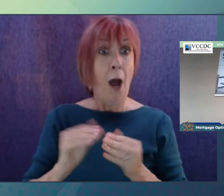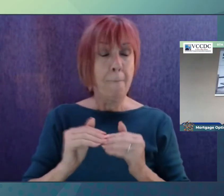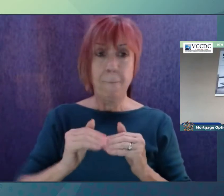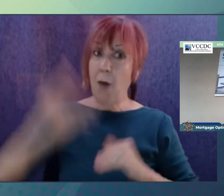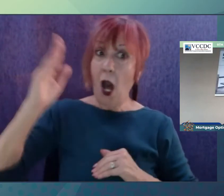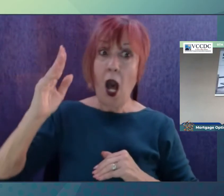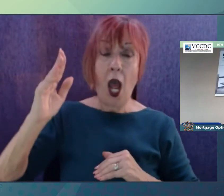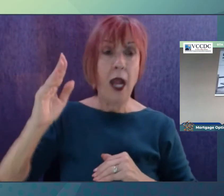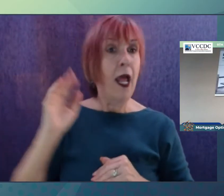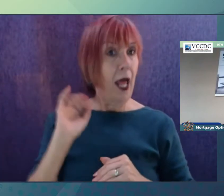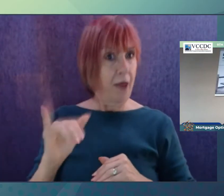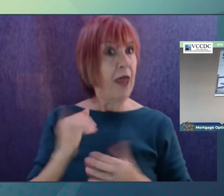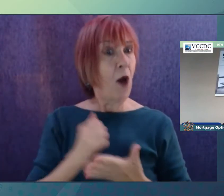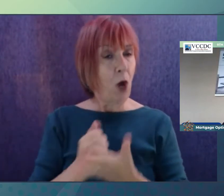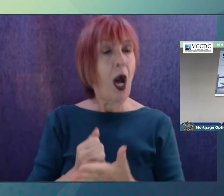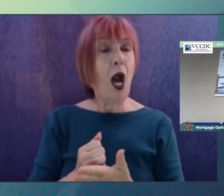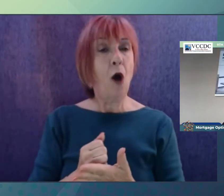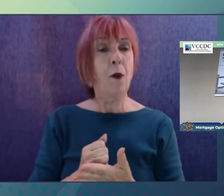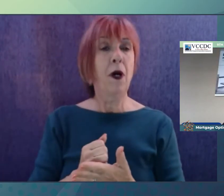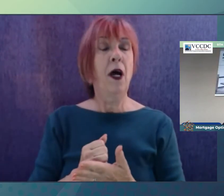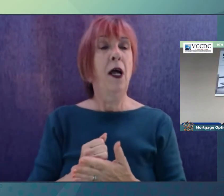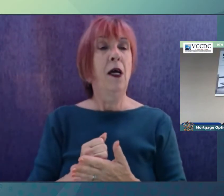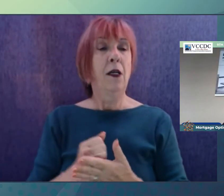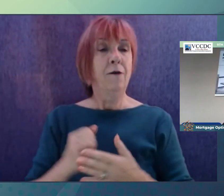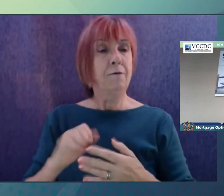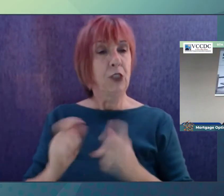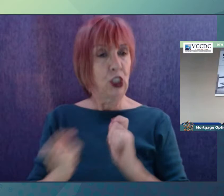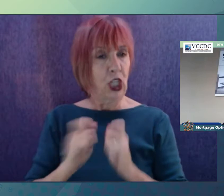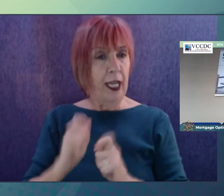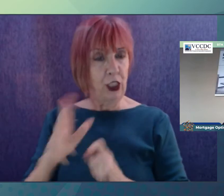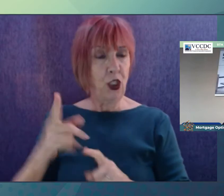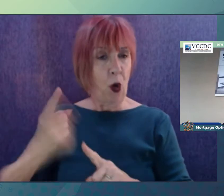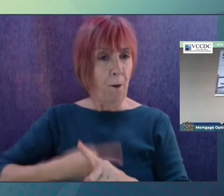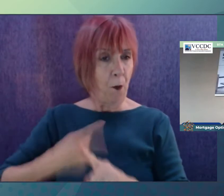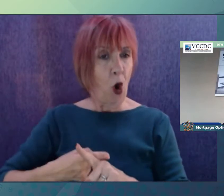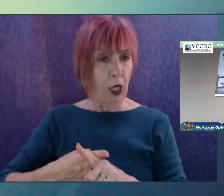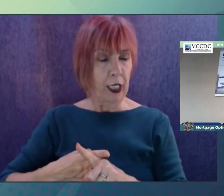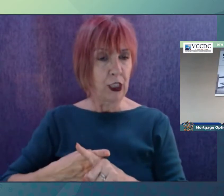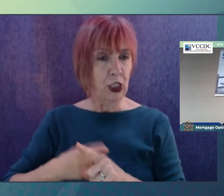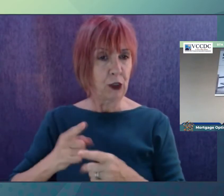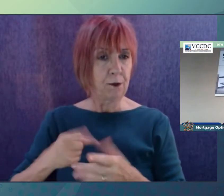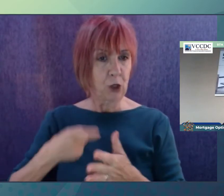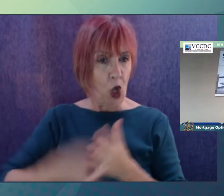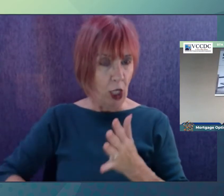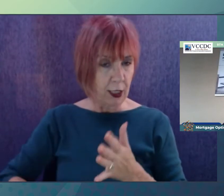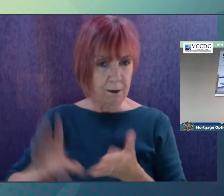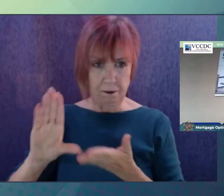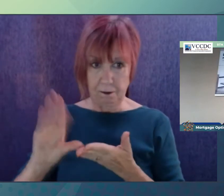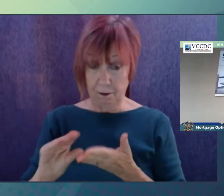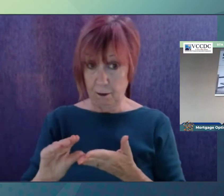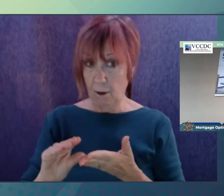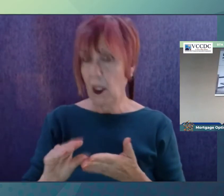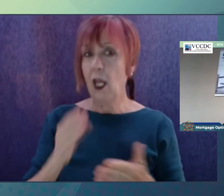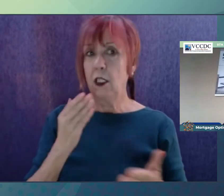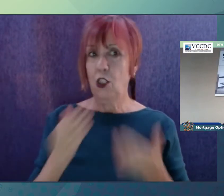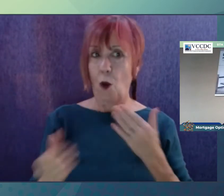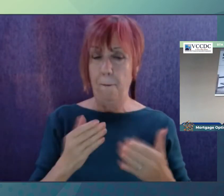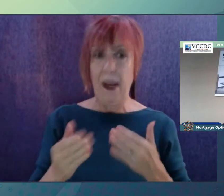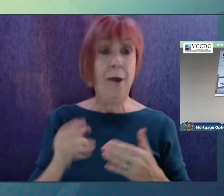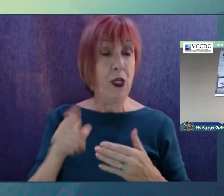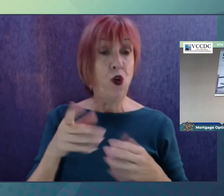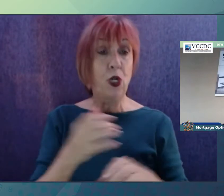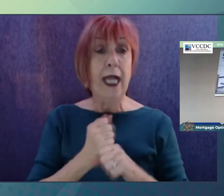determining your mortgage interest rate. If your credit score has improved significantly, you may be eligible for a substantially better